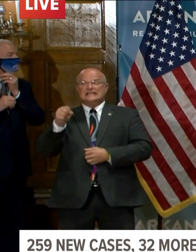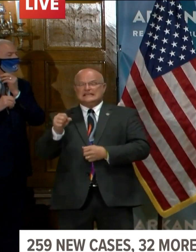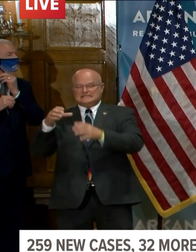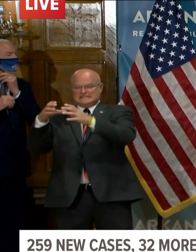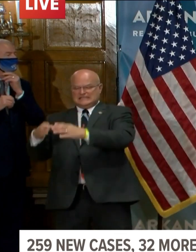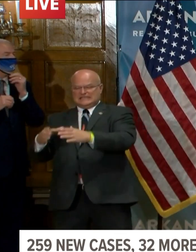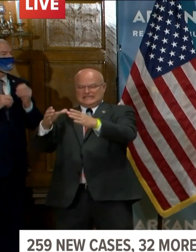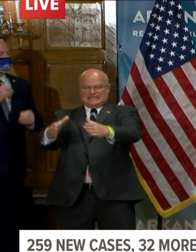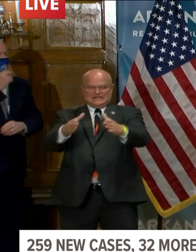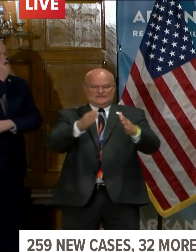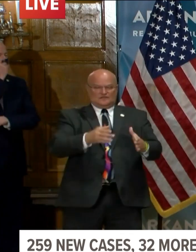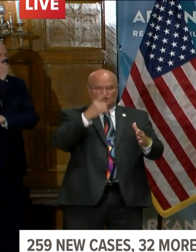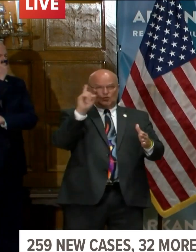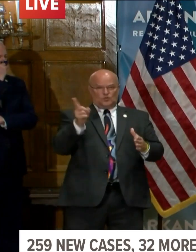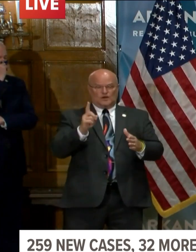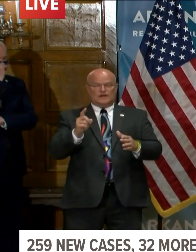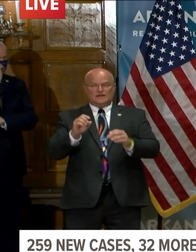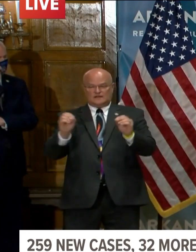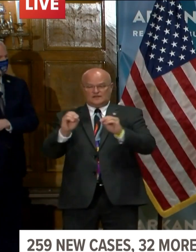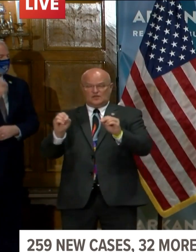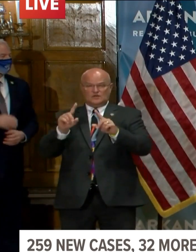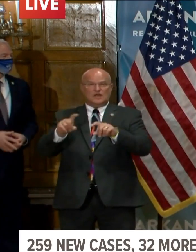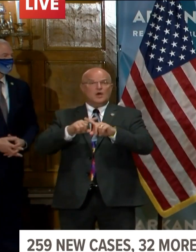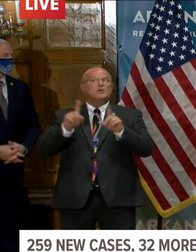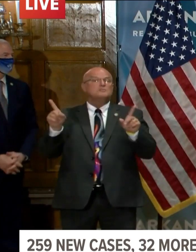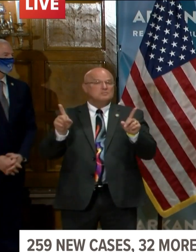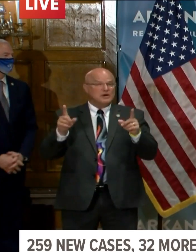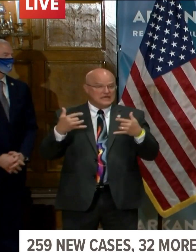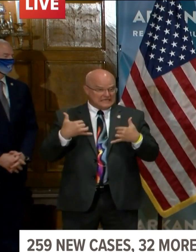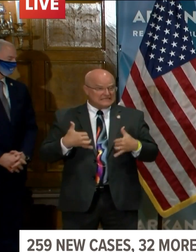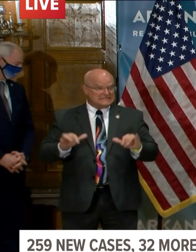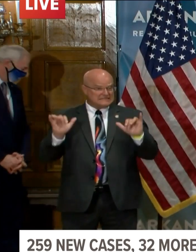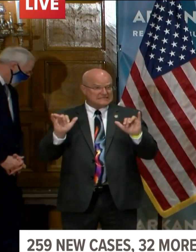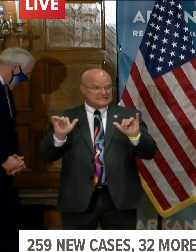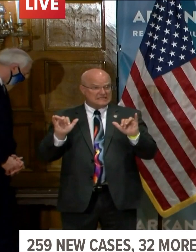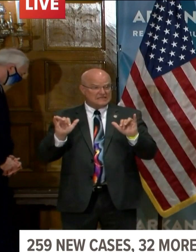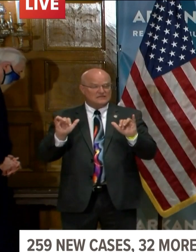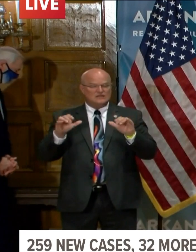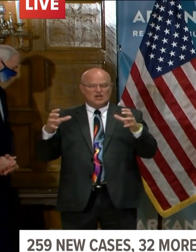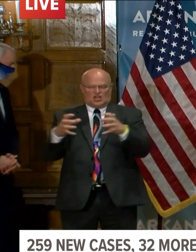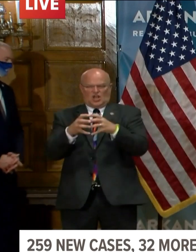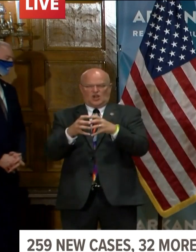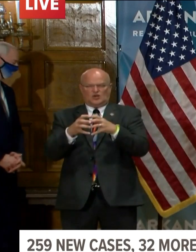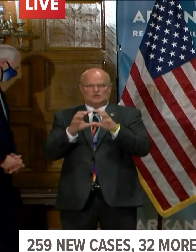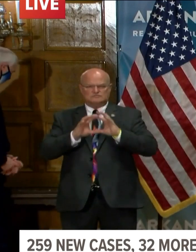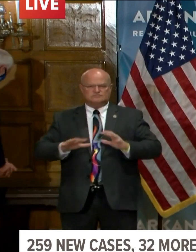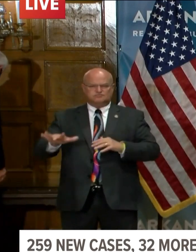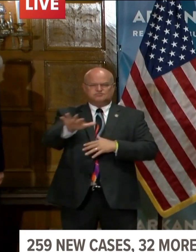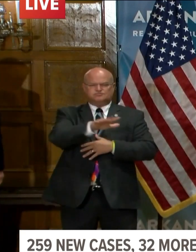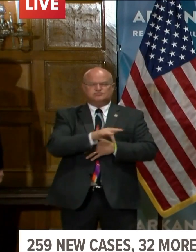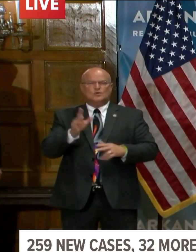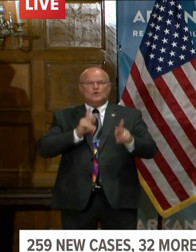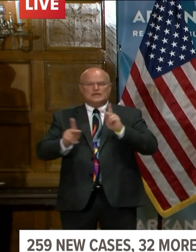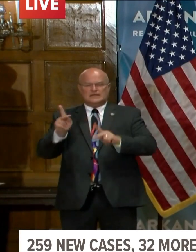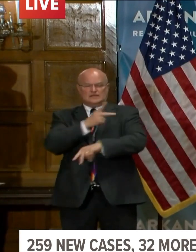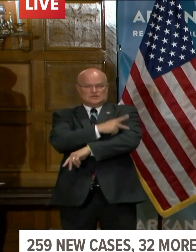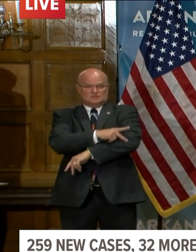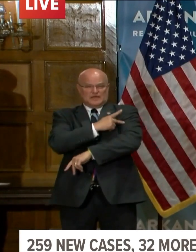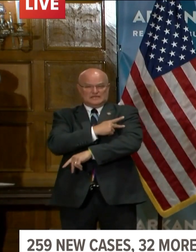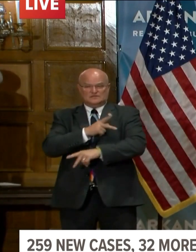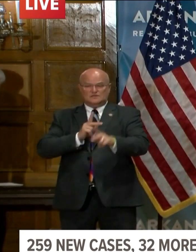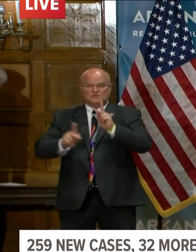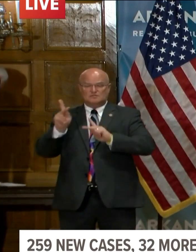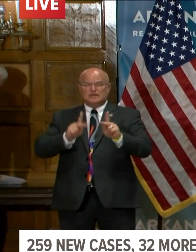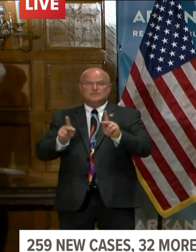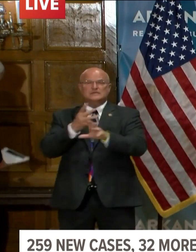individual housing units for the individuals, but it's still a congregate setting, and we want to keep those patients, those